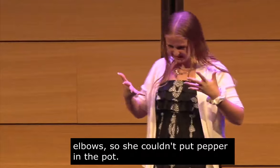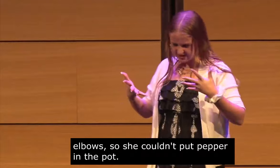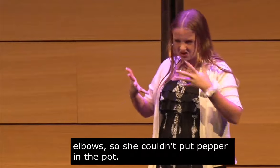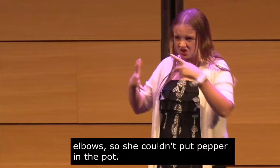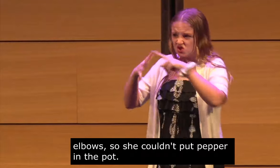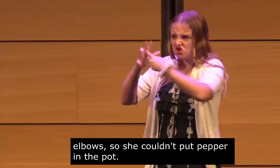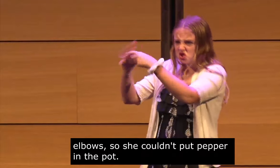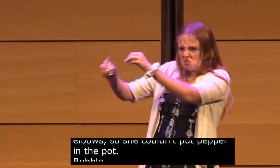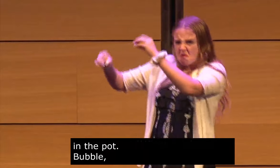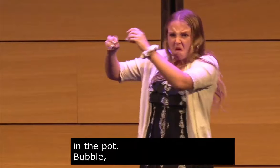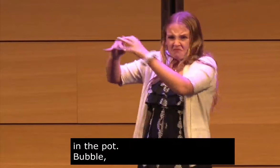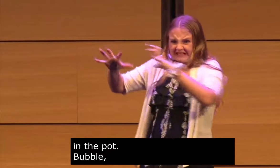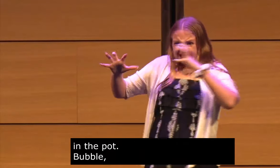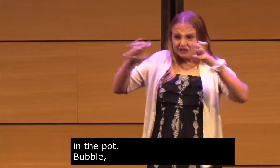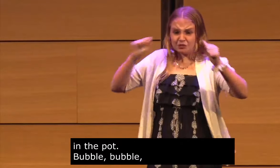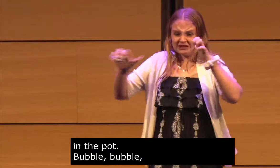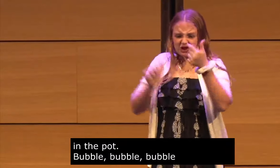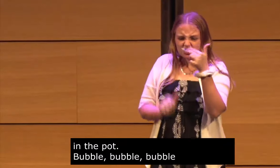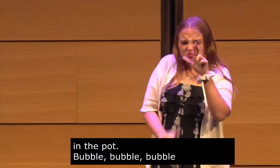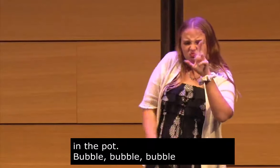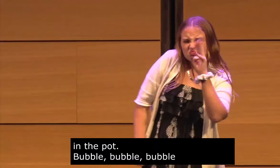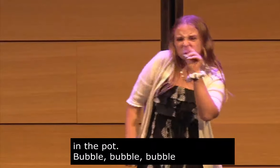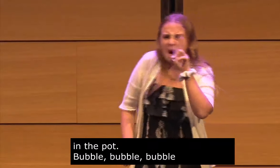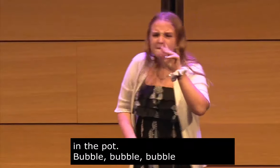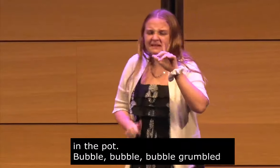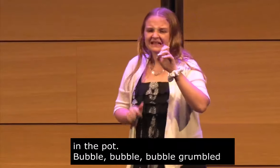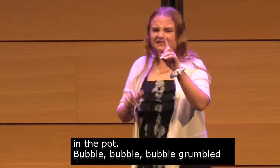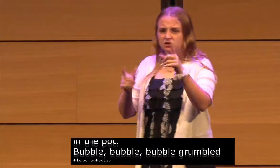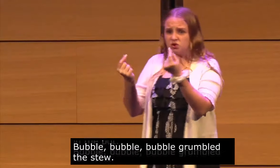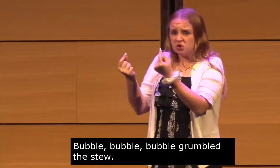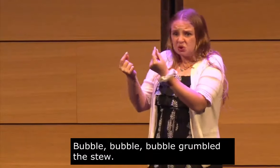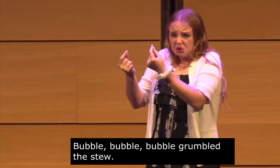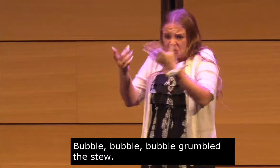pot. "Bubble, bubble, bubble," grumbled the stew.